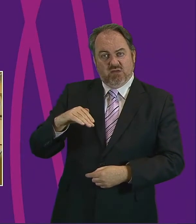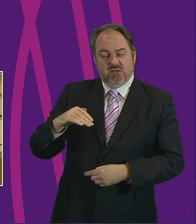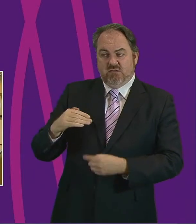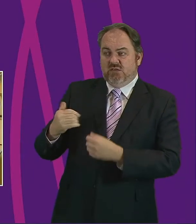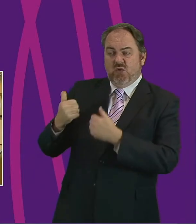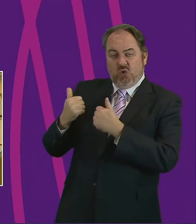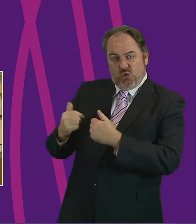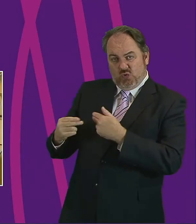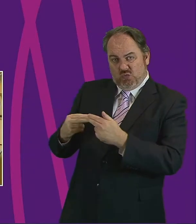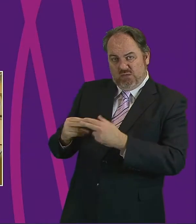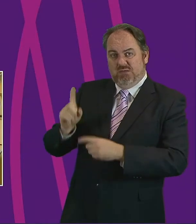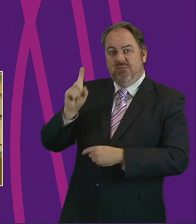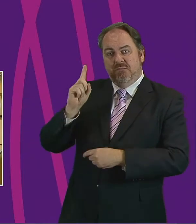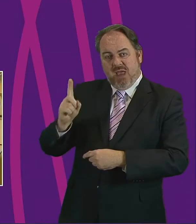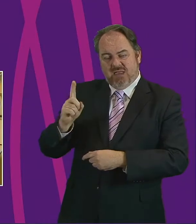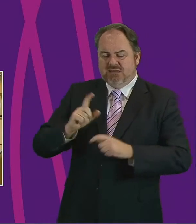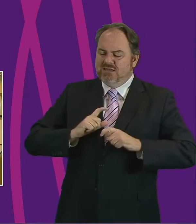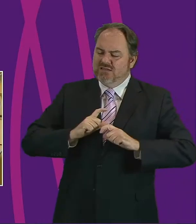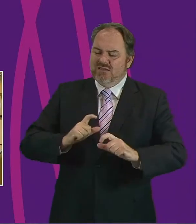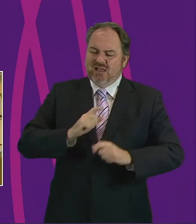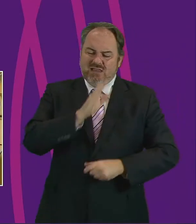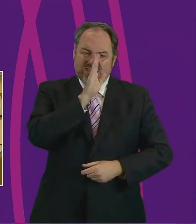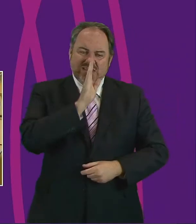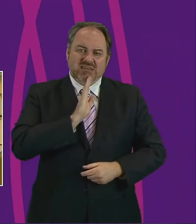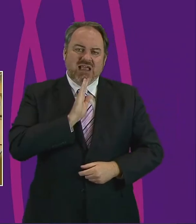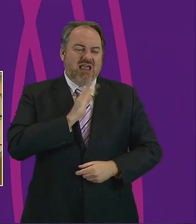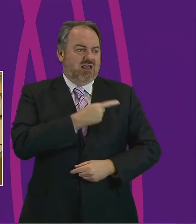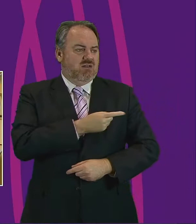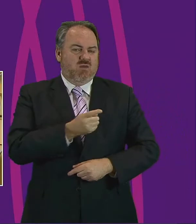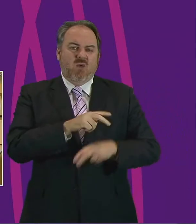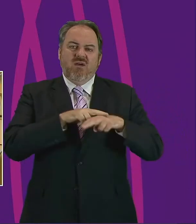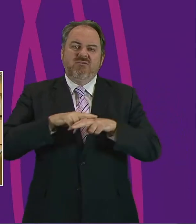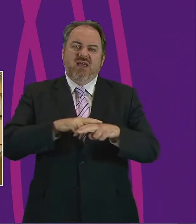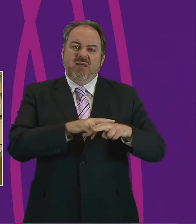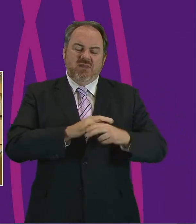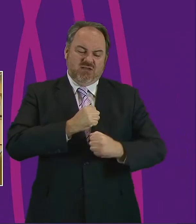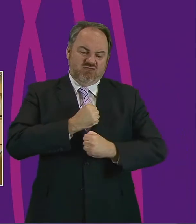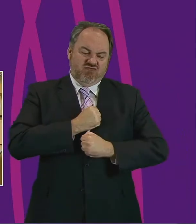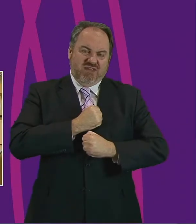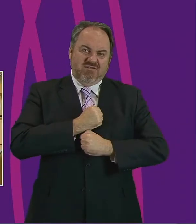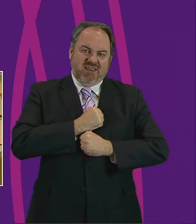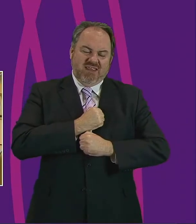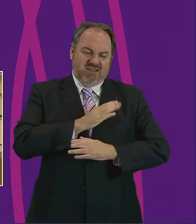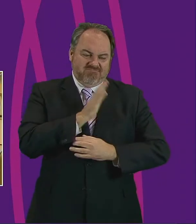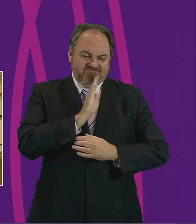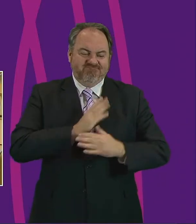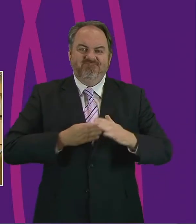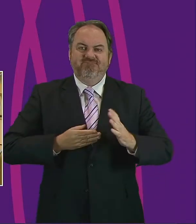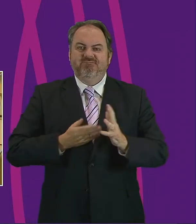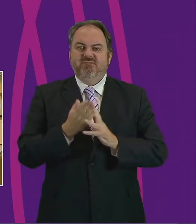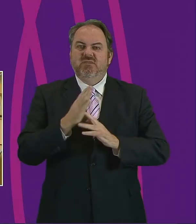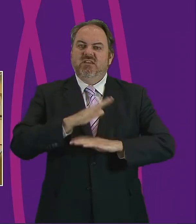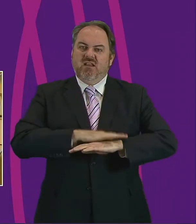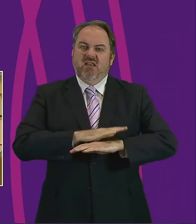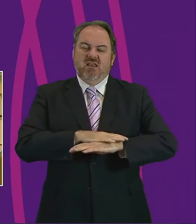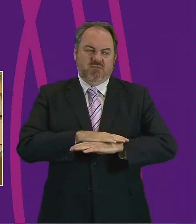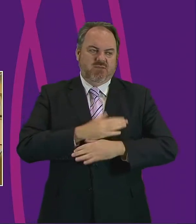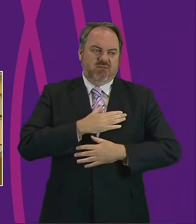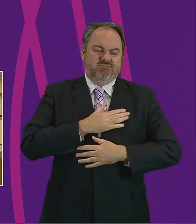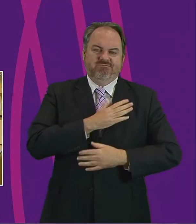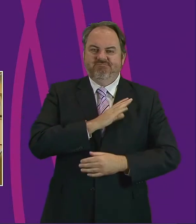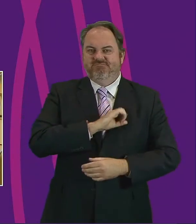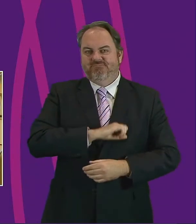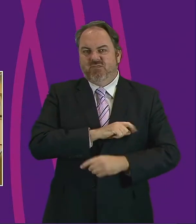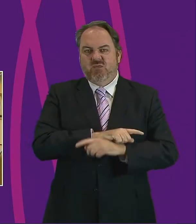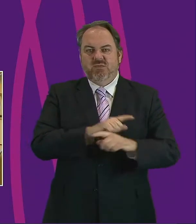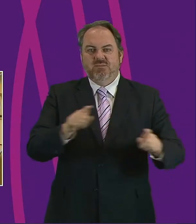lost loved ones, and my thoughts and sympathies continue to be with all of them. However, as I said, the weekly number of COVID deaths has now